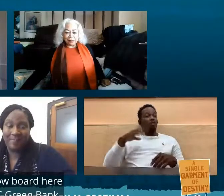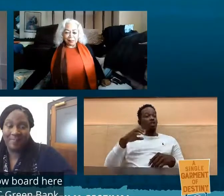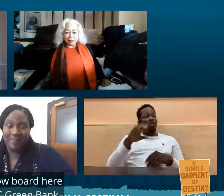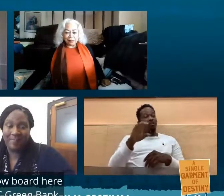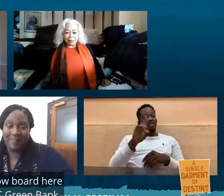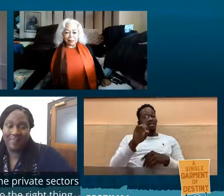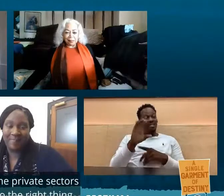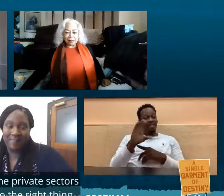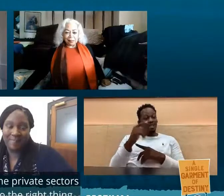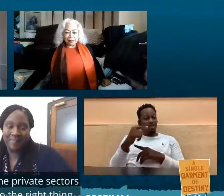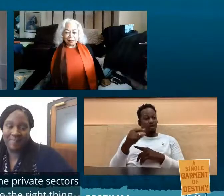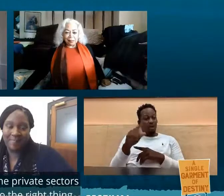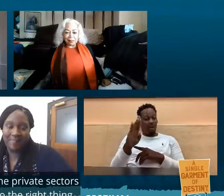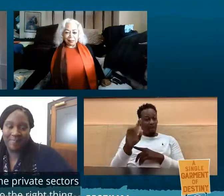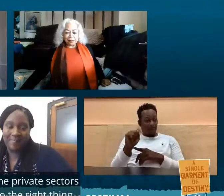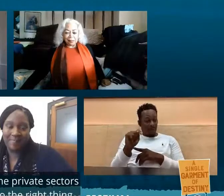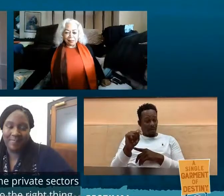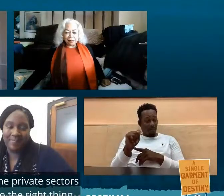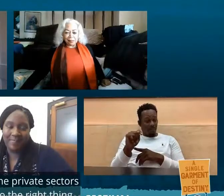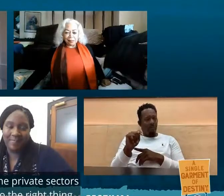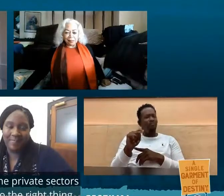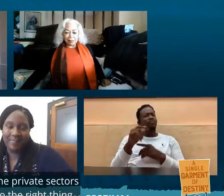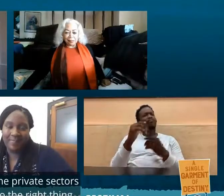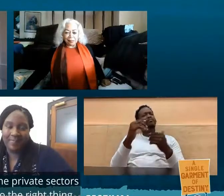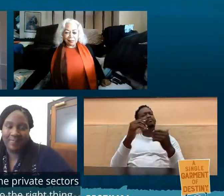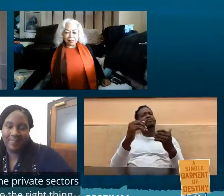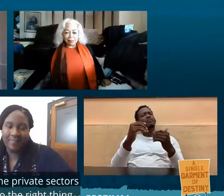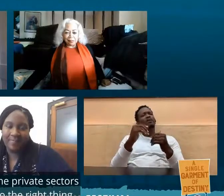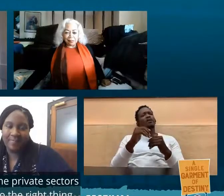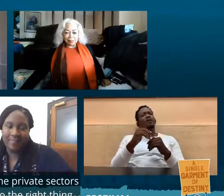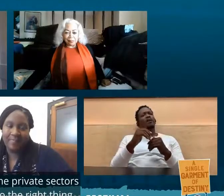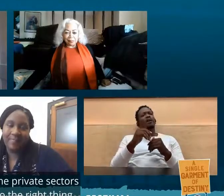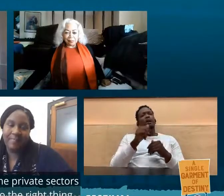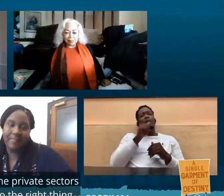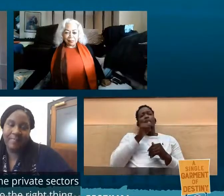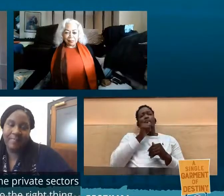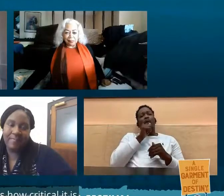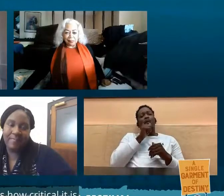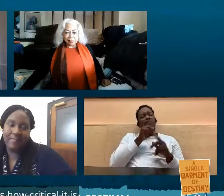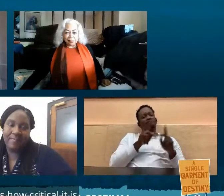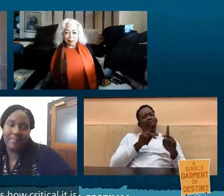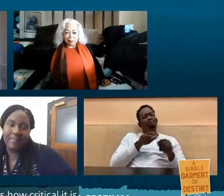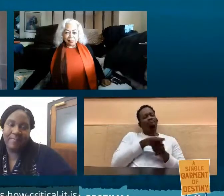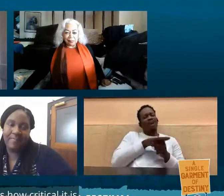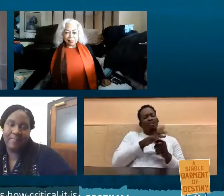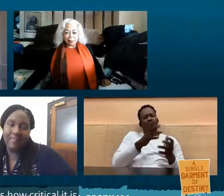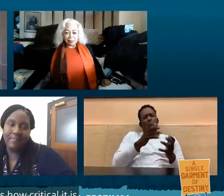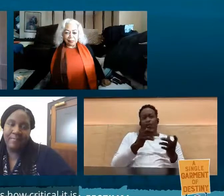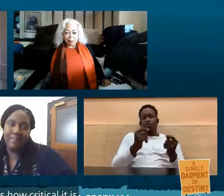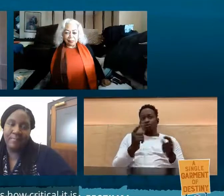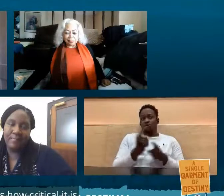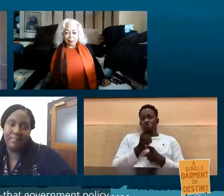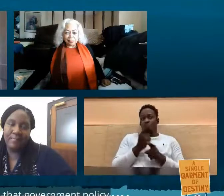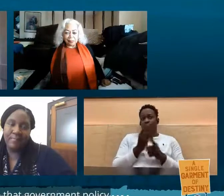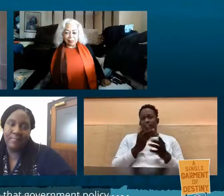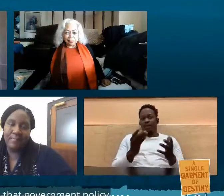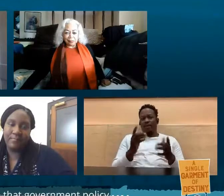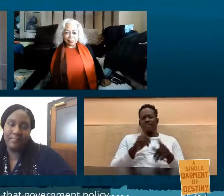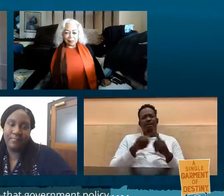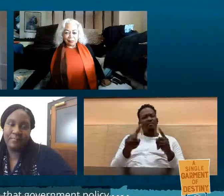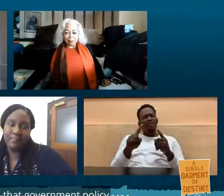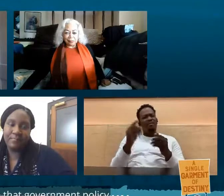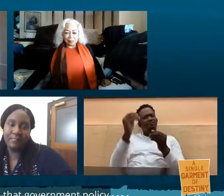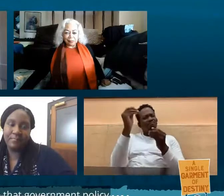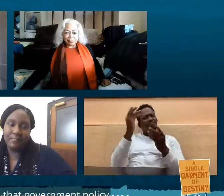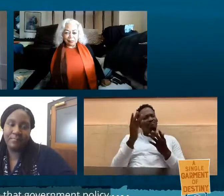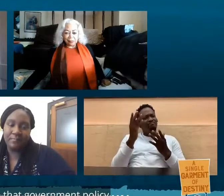Belt. Even when the private sector is trying to do the right thing, share with us how critical it is for us to